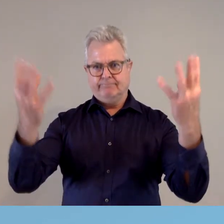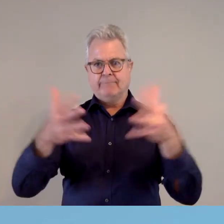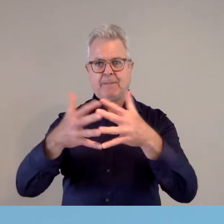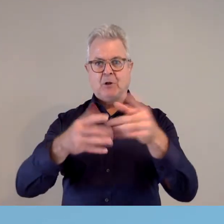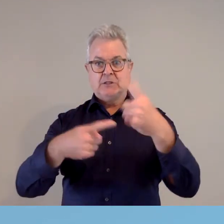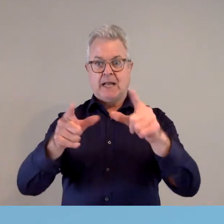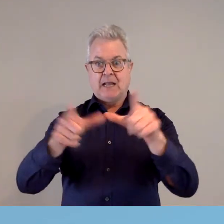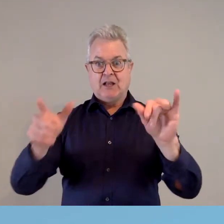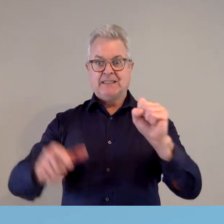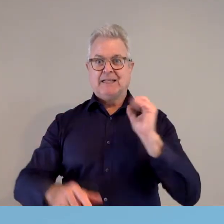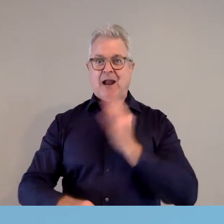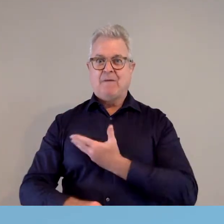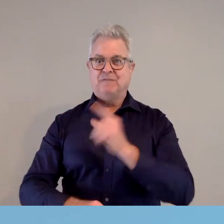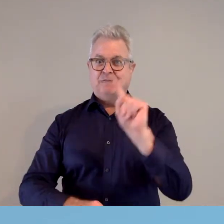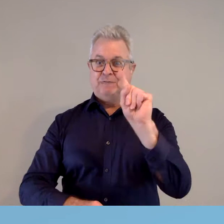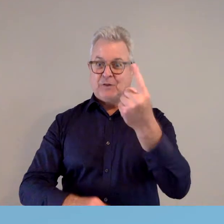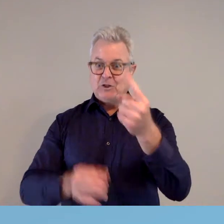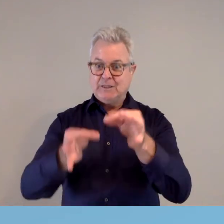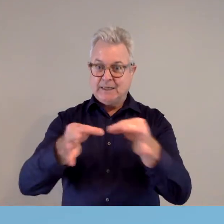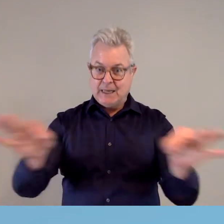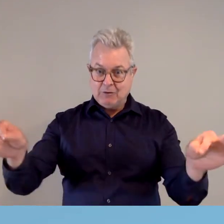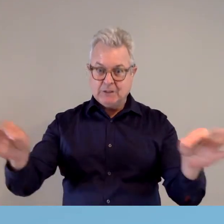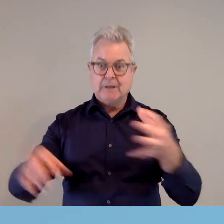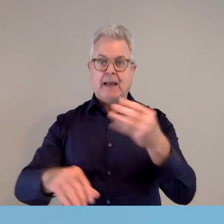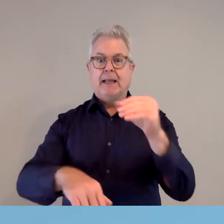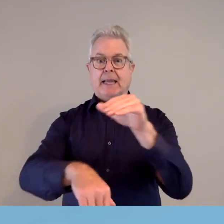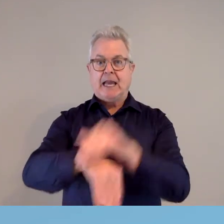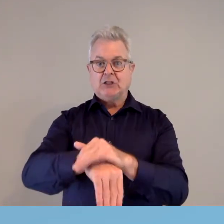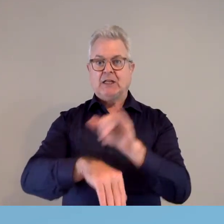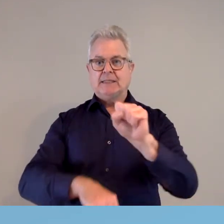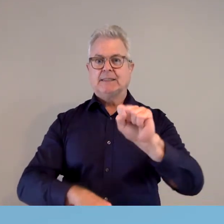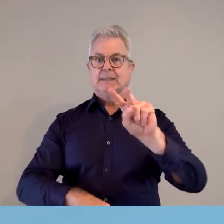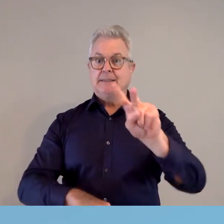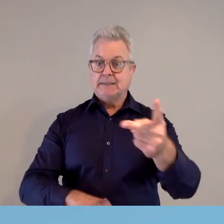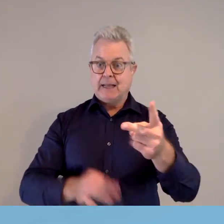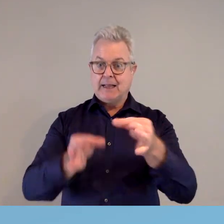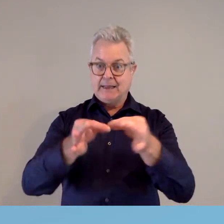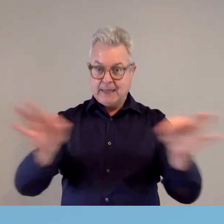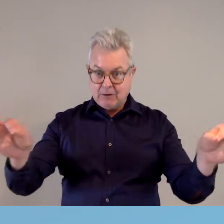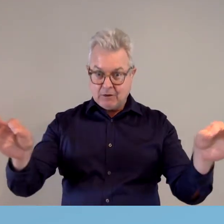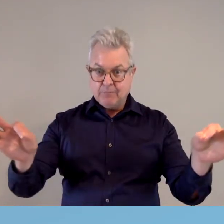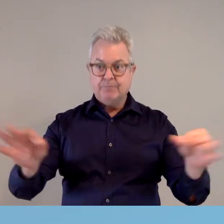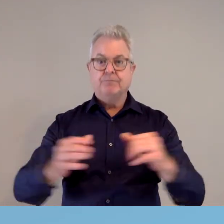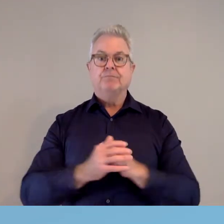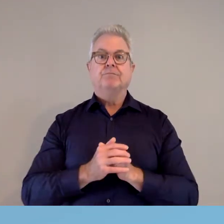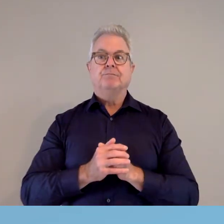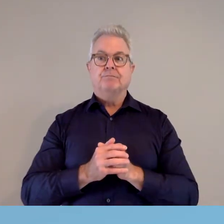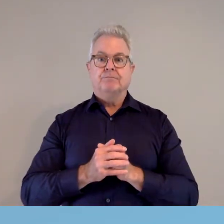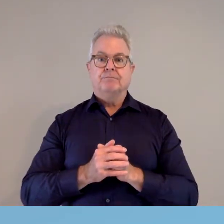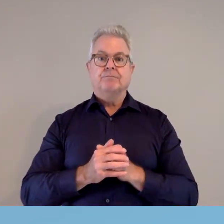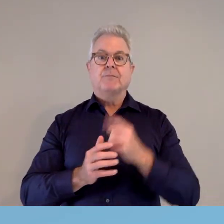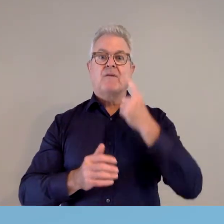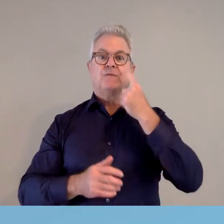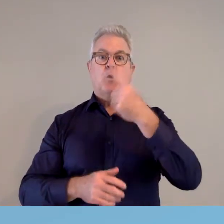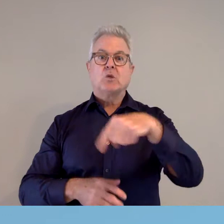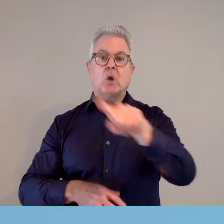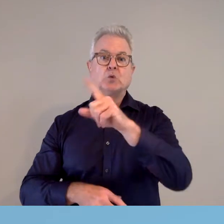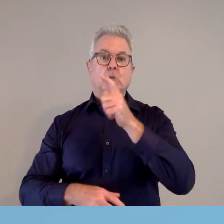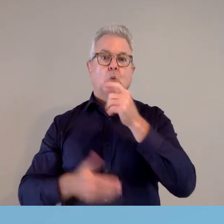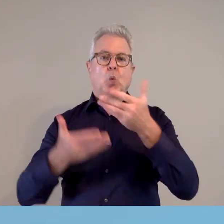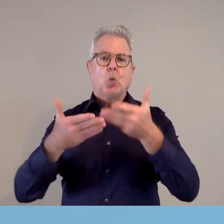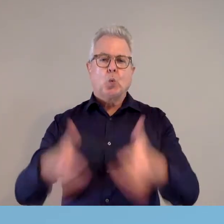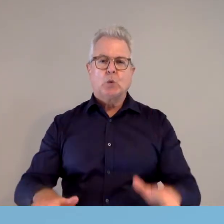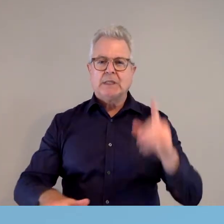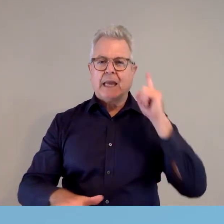American Sign Language. That is our first language, that is English is actually our second language. For